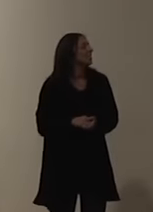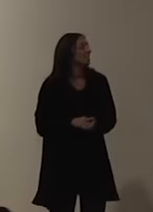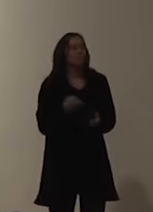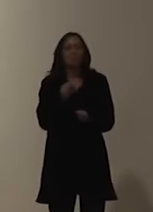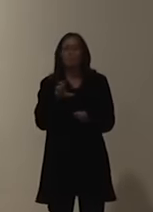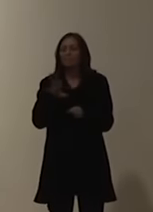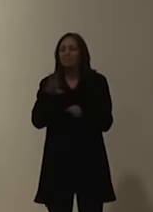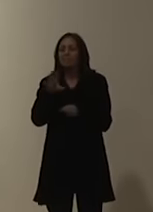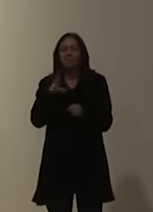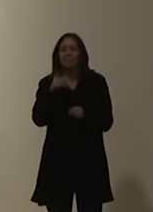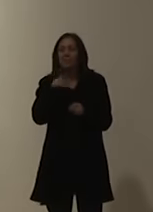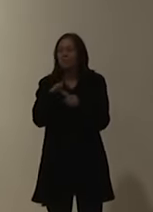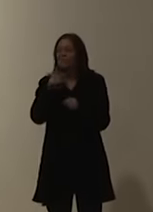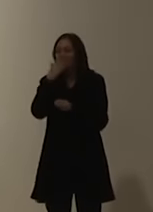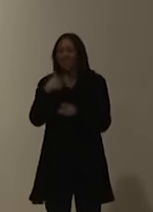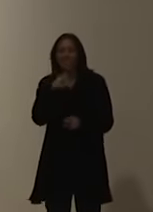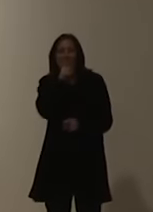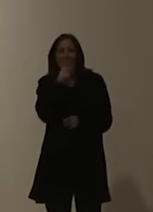Shit. Oops, I didn't say that.